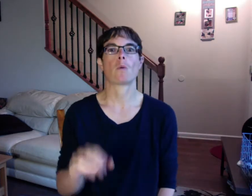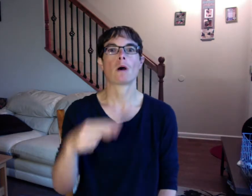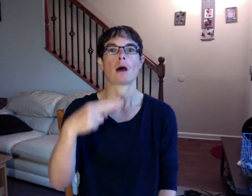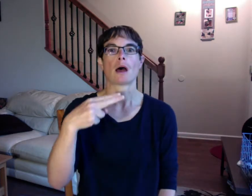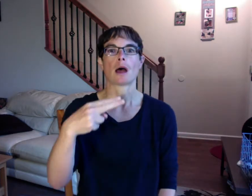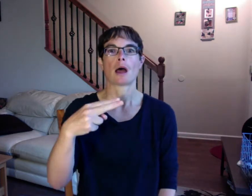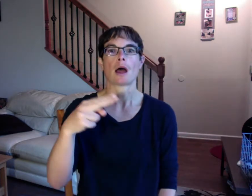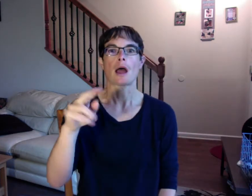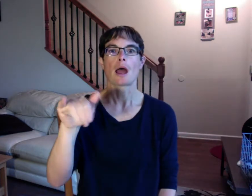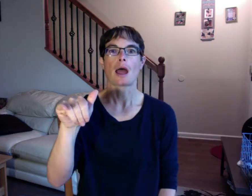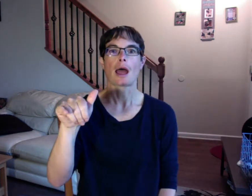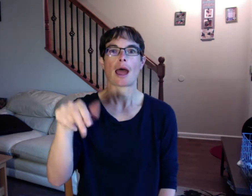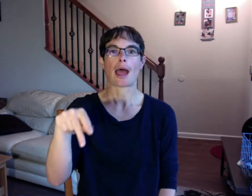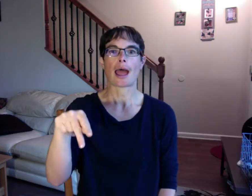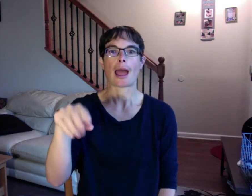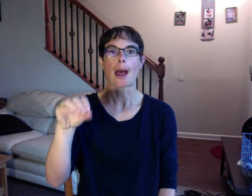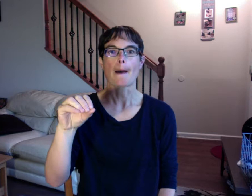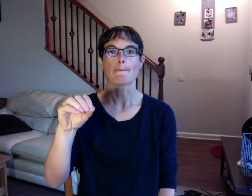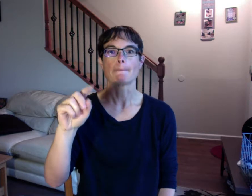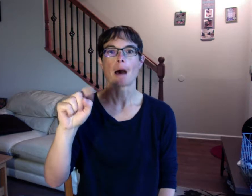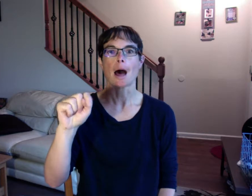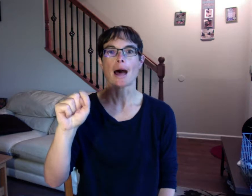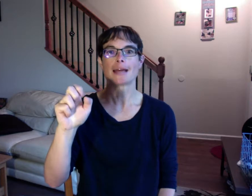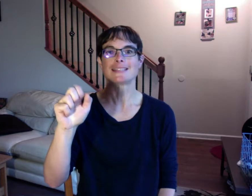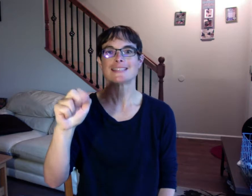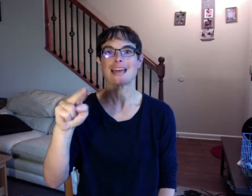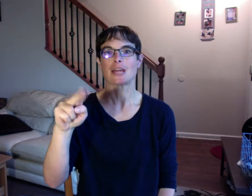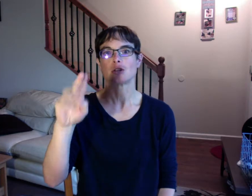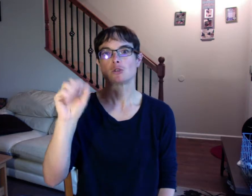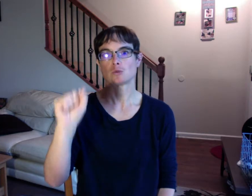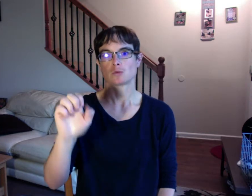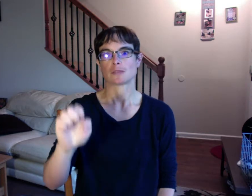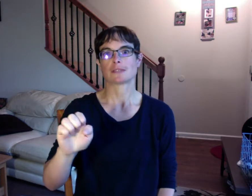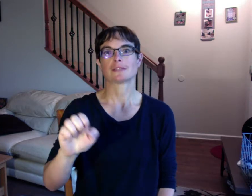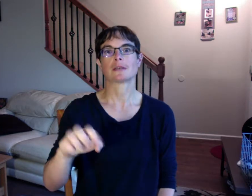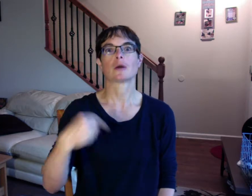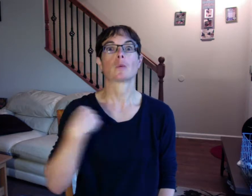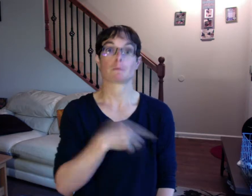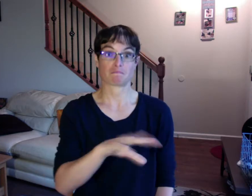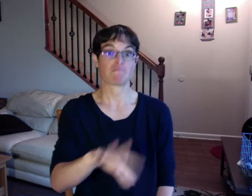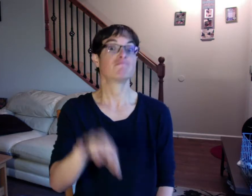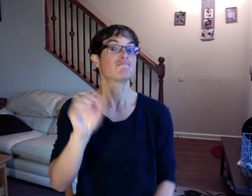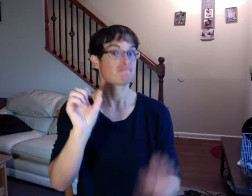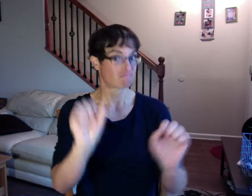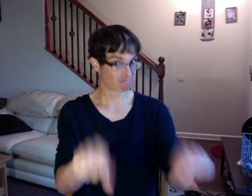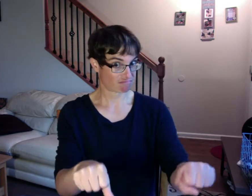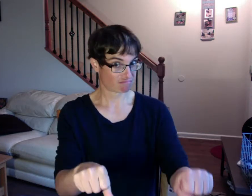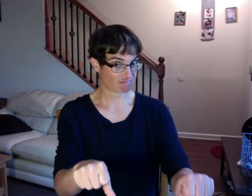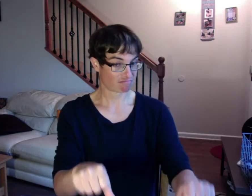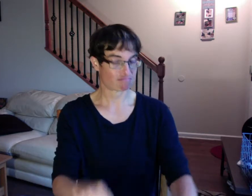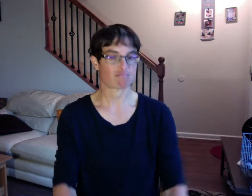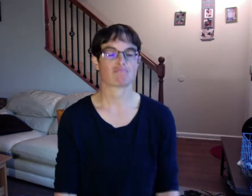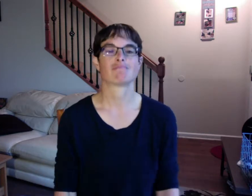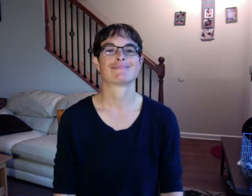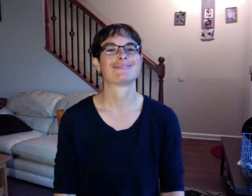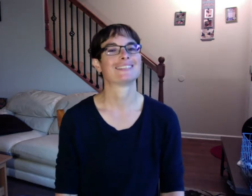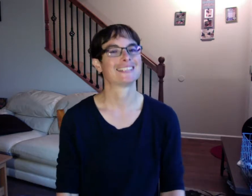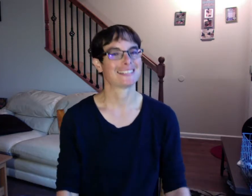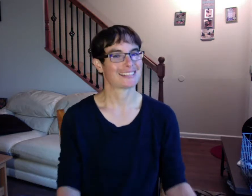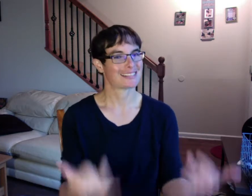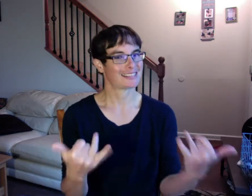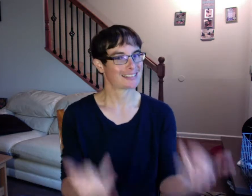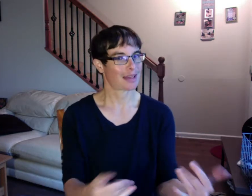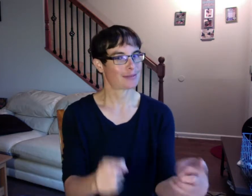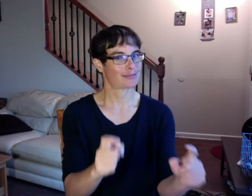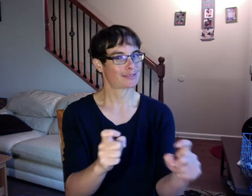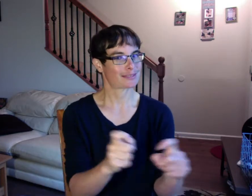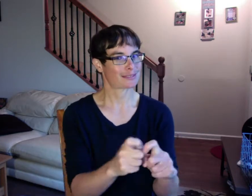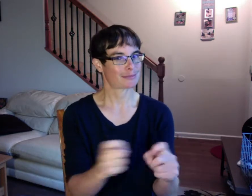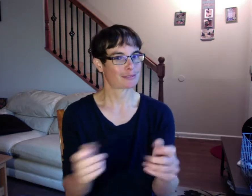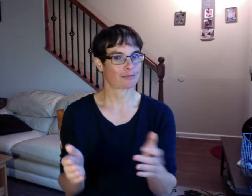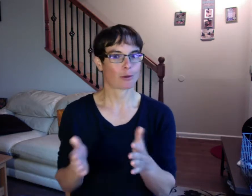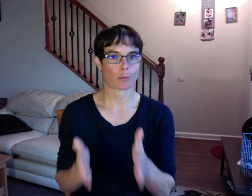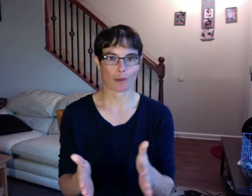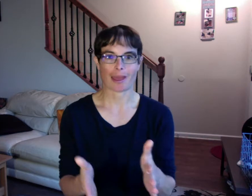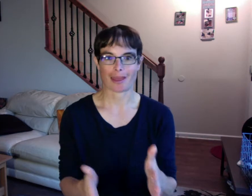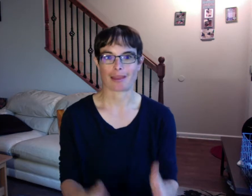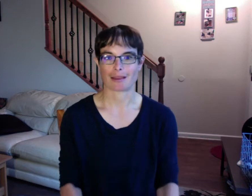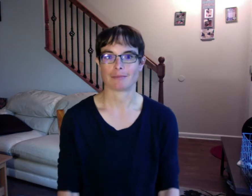So, the Pythagorean theorem, there's a formula to use to figure it out. And that formula, please write